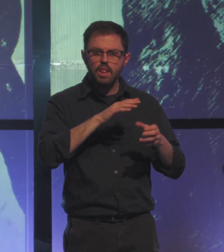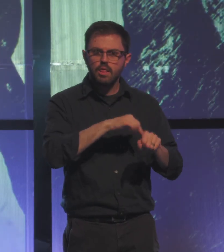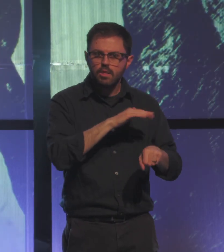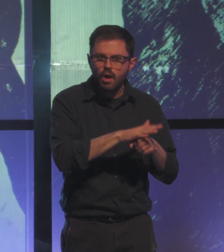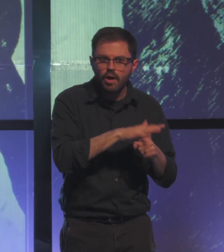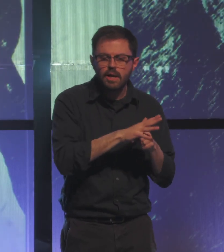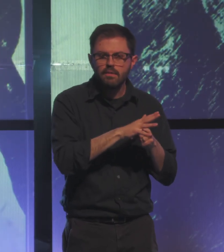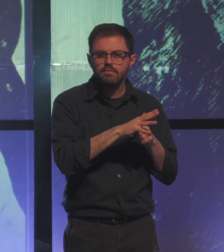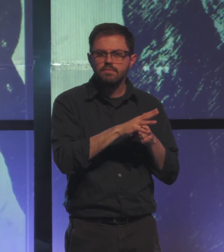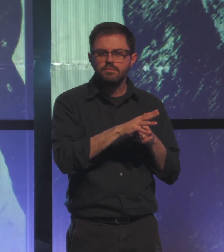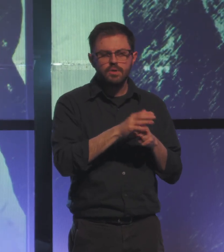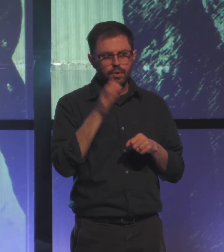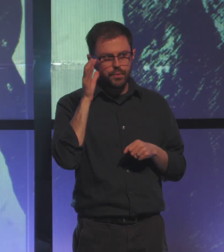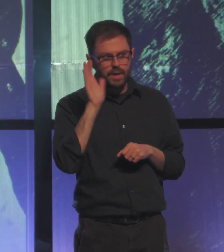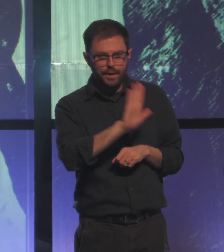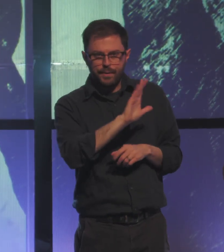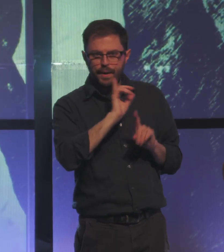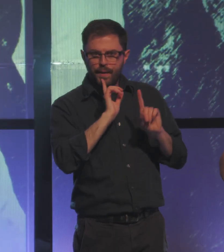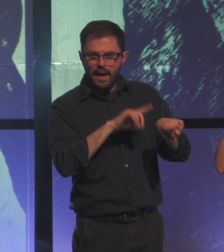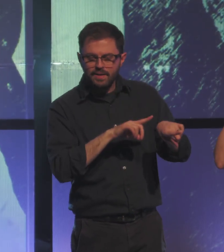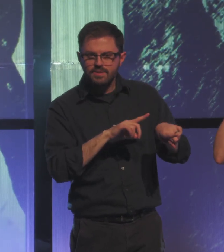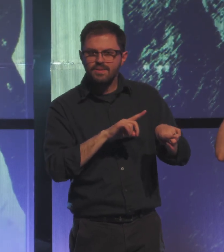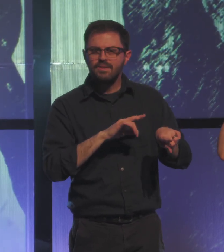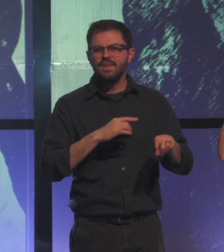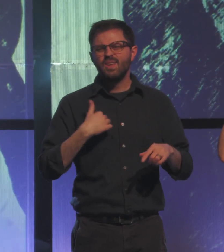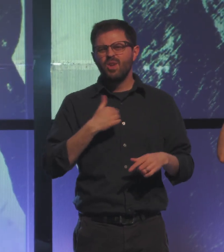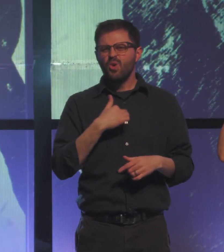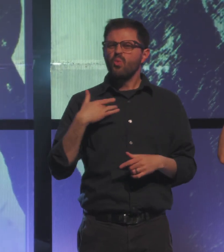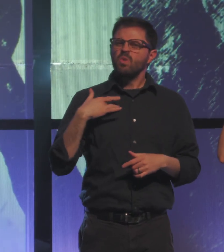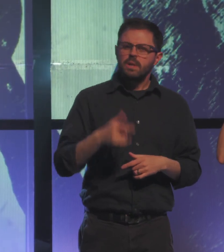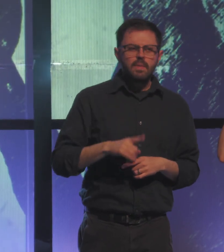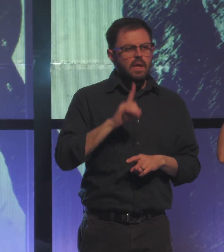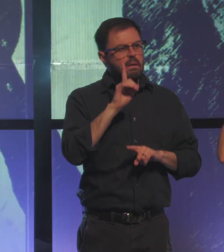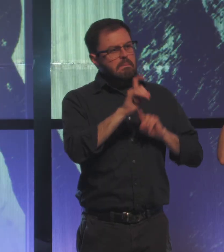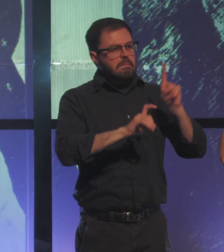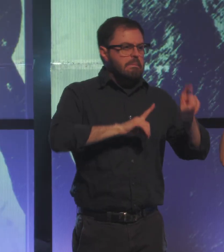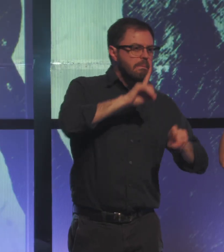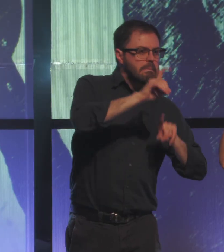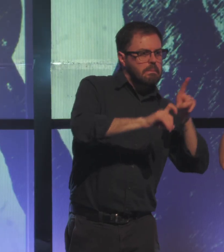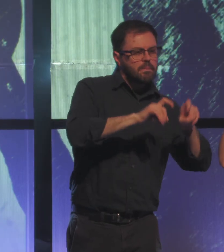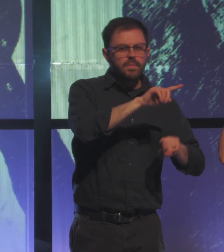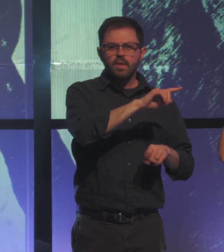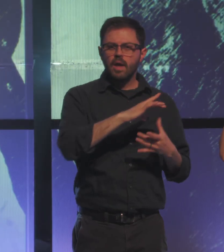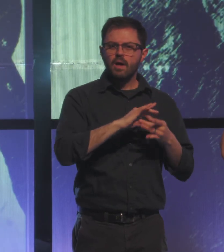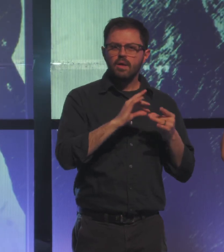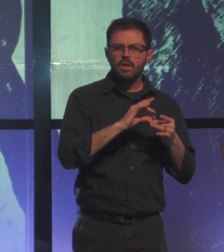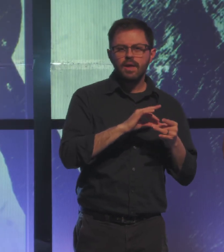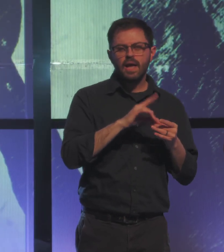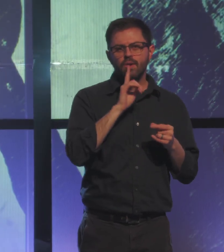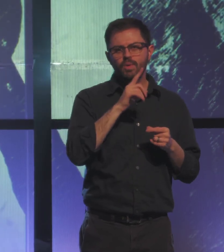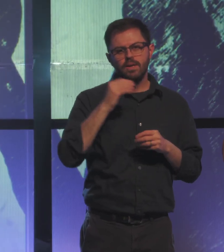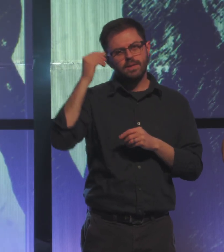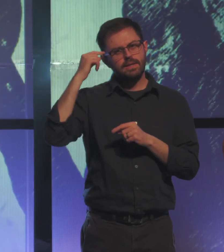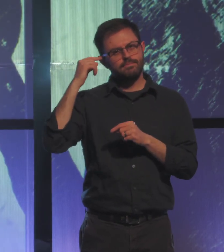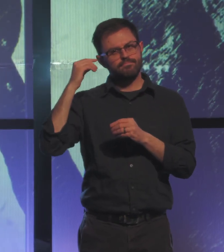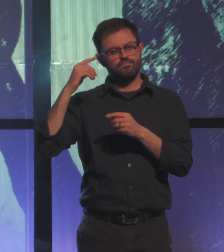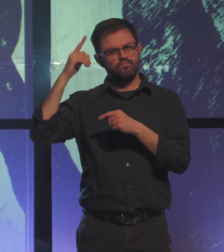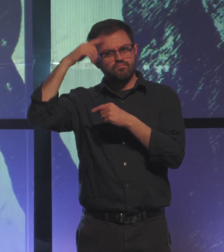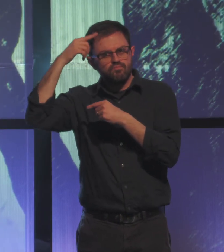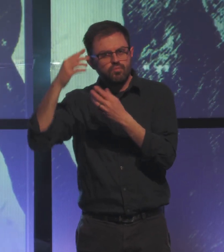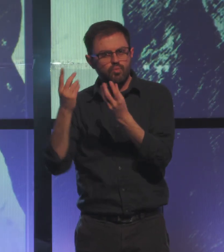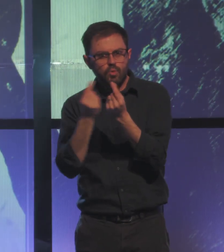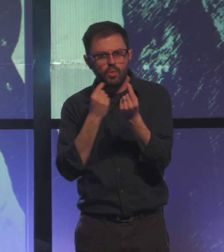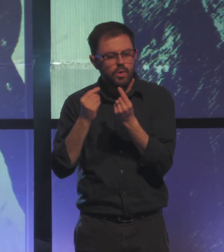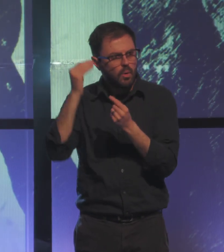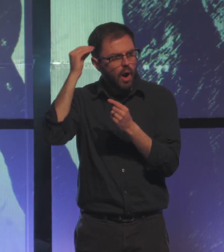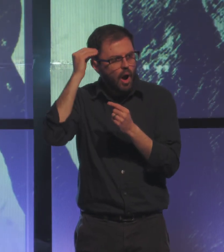We ask these questions, and then people begin to speak, and then we do this thing where we start to wait, and we're like, well, I know what I'm going to say next. I know how I'm going to fix